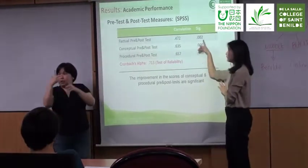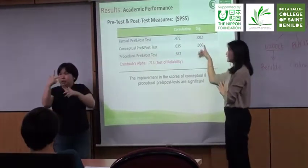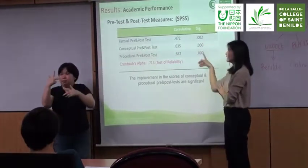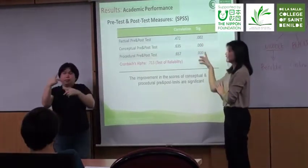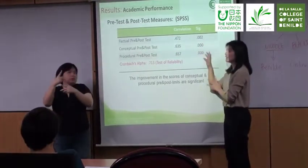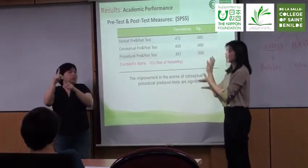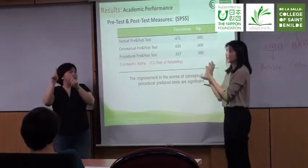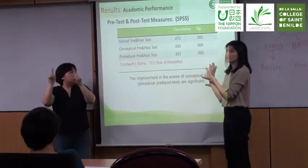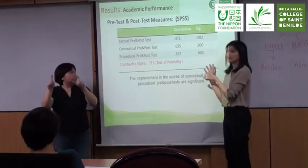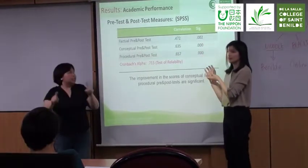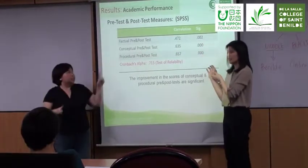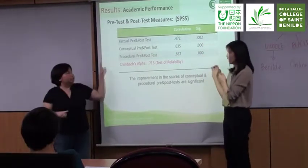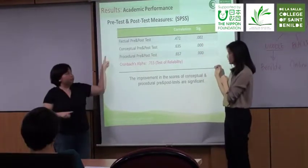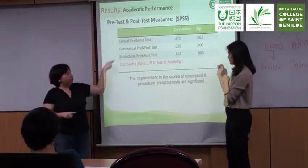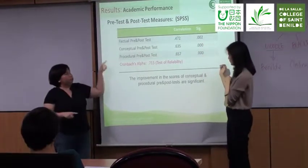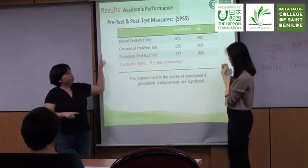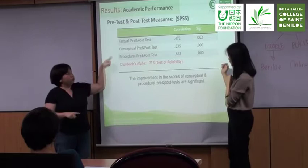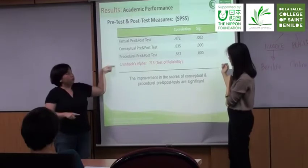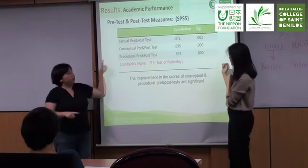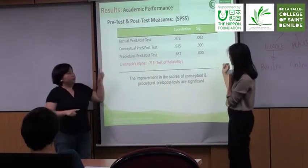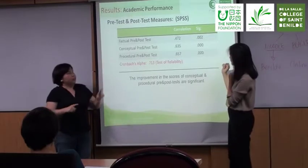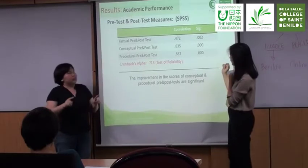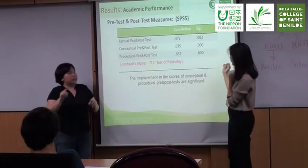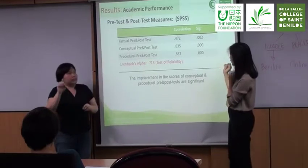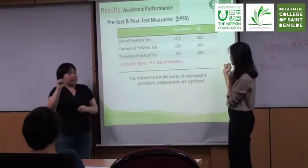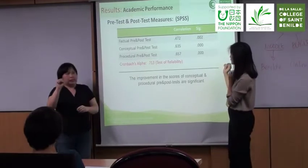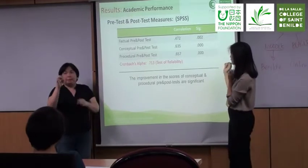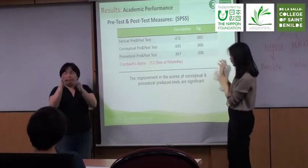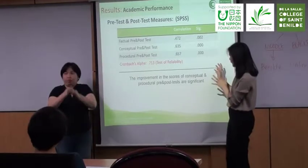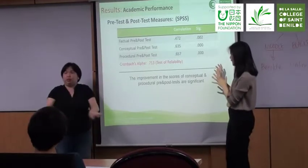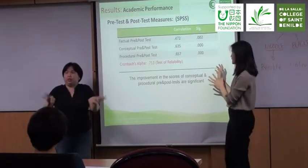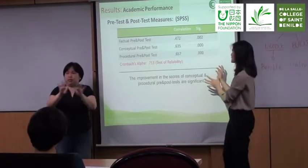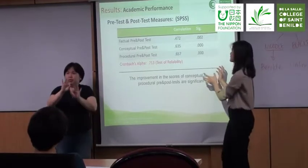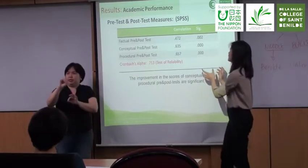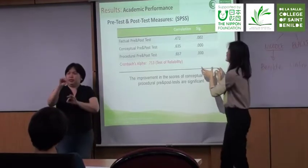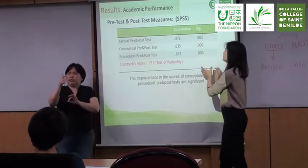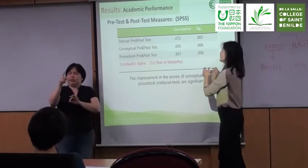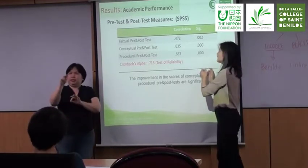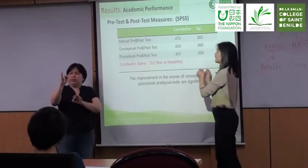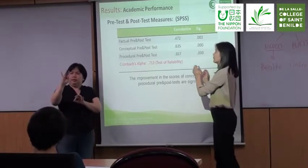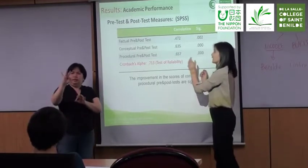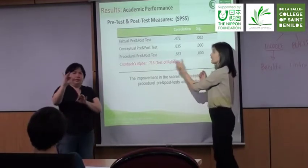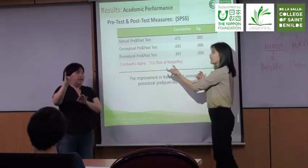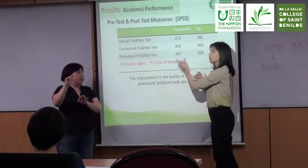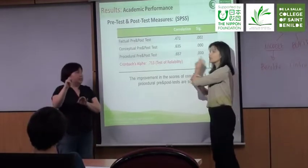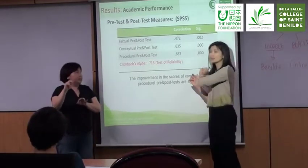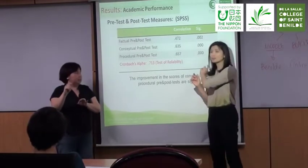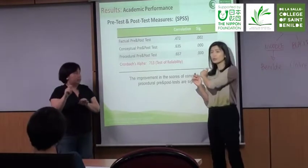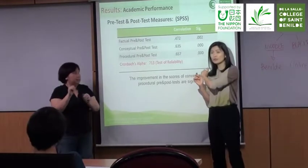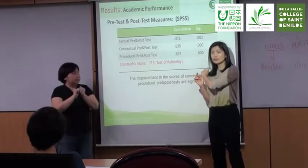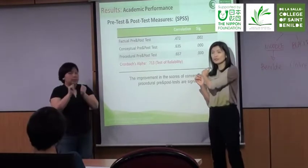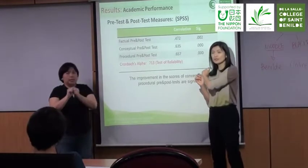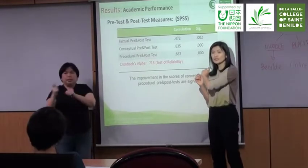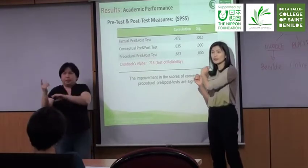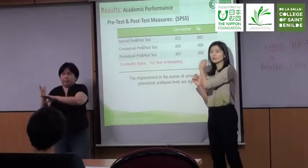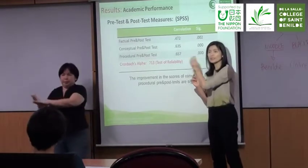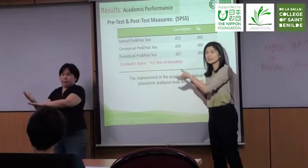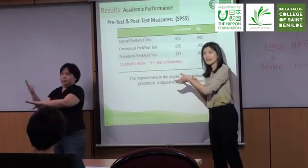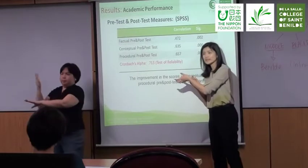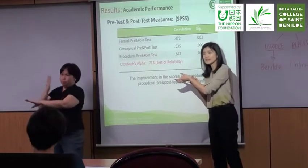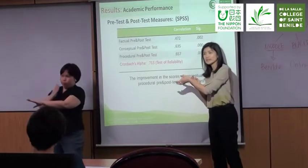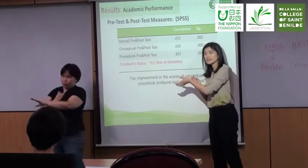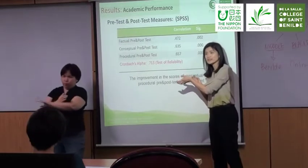is significantly different. There's a significant difference. Meaning, malaki yung in-improve